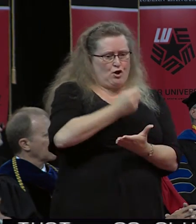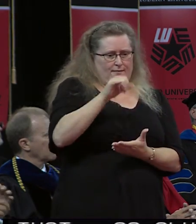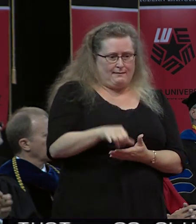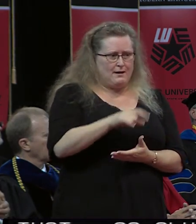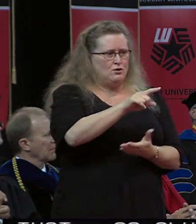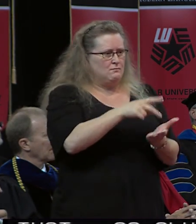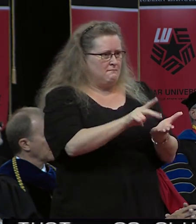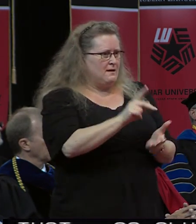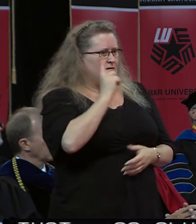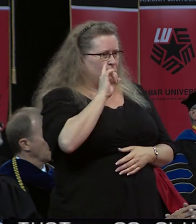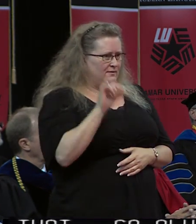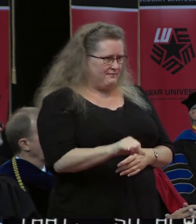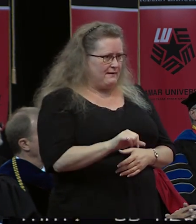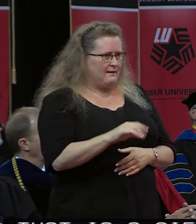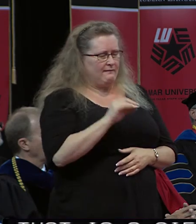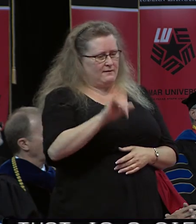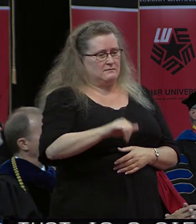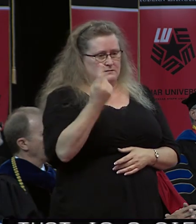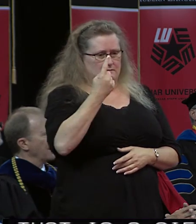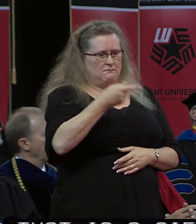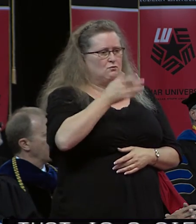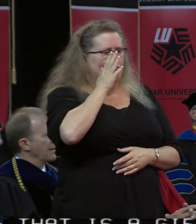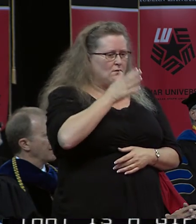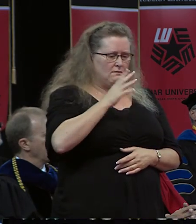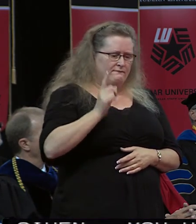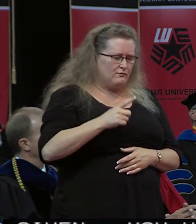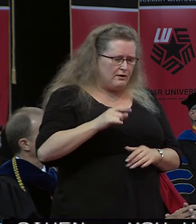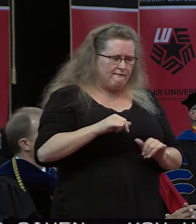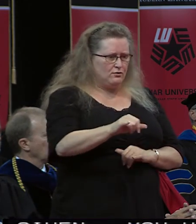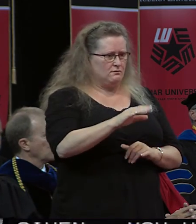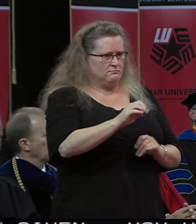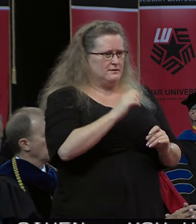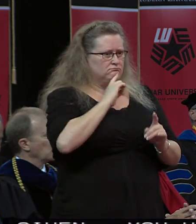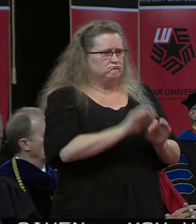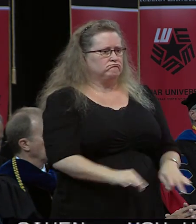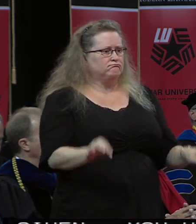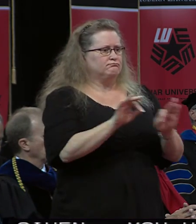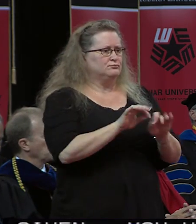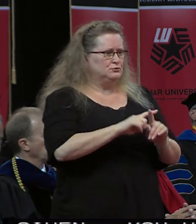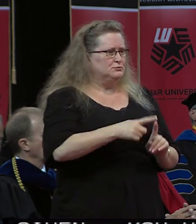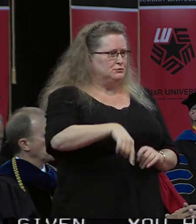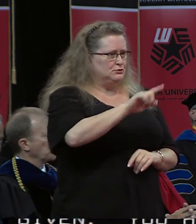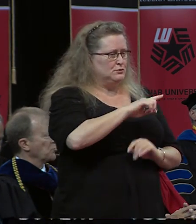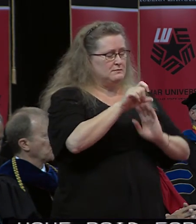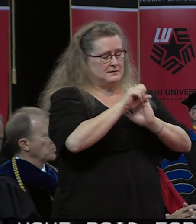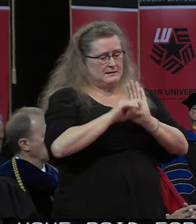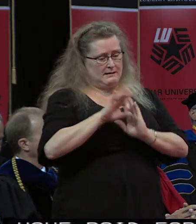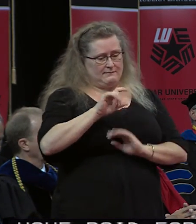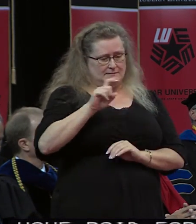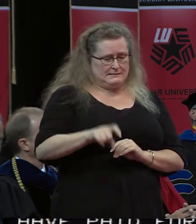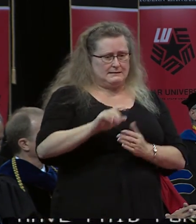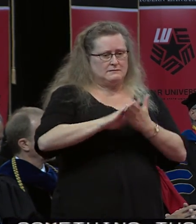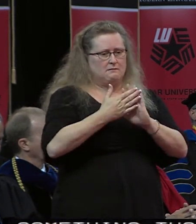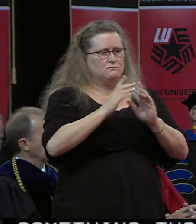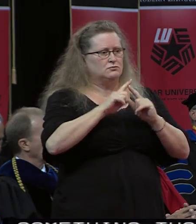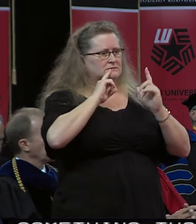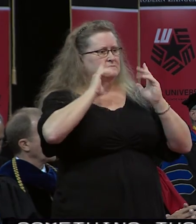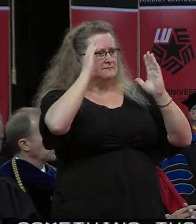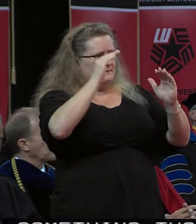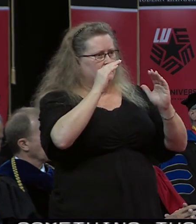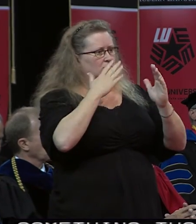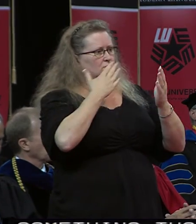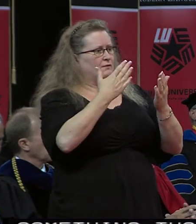it. But it is something that it will forever be of value to you. The state of Texas has come to expect great things from people from